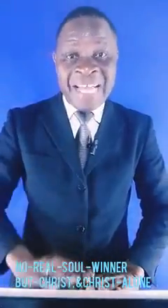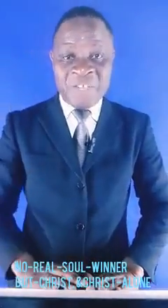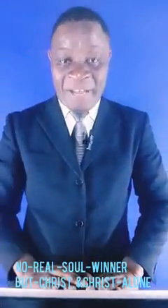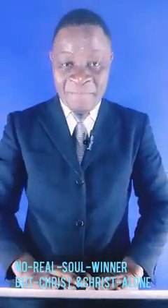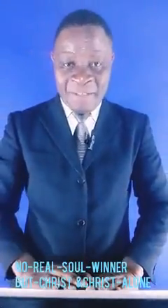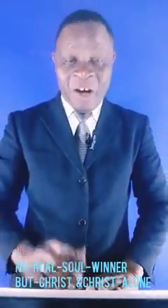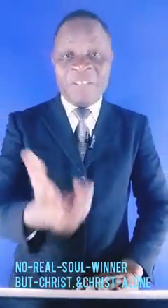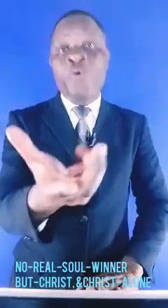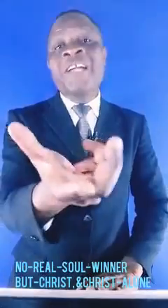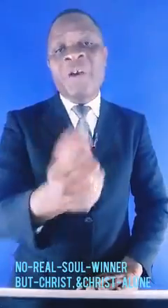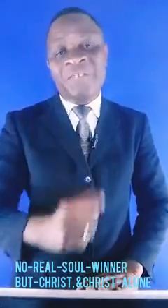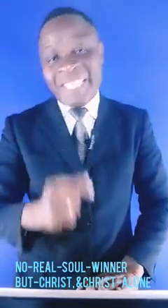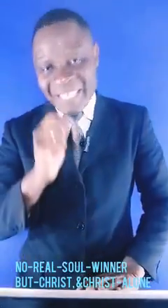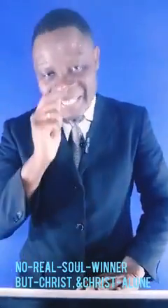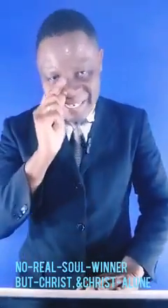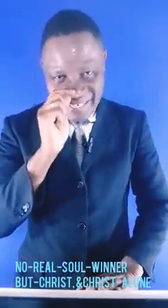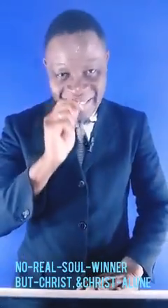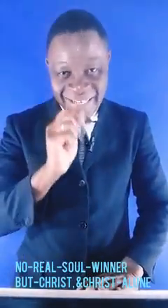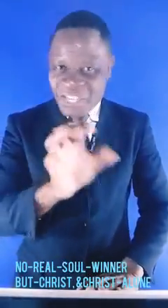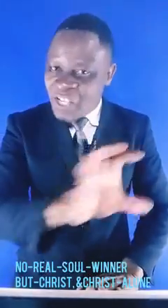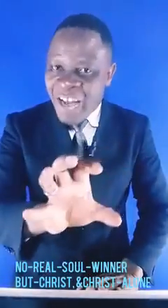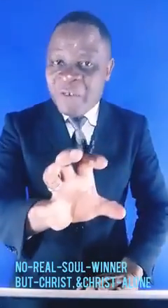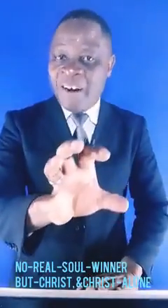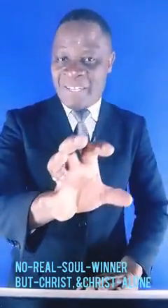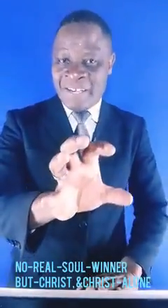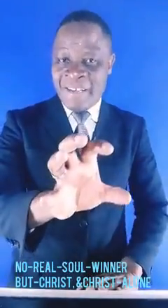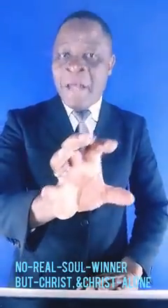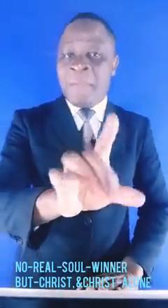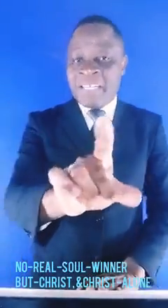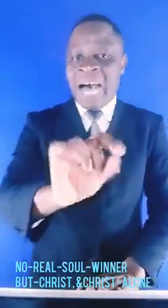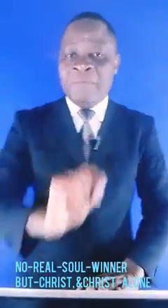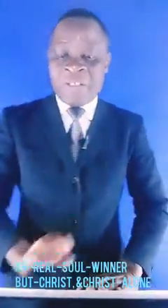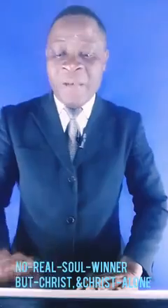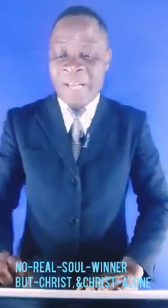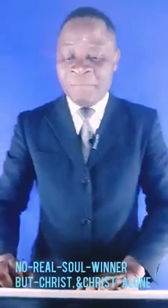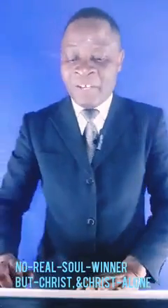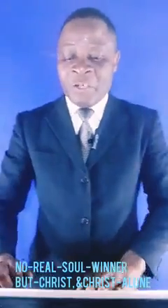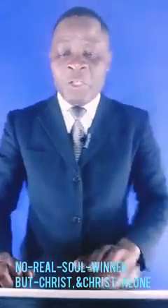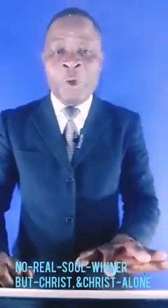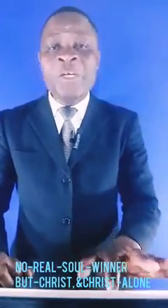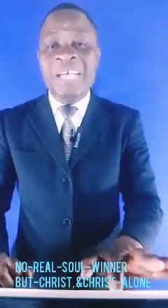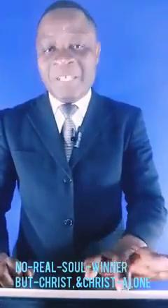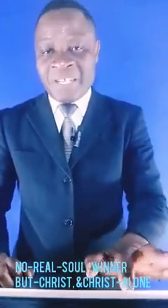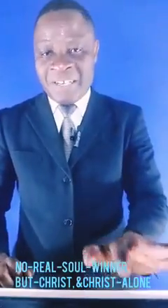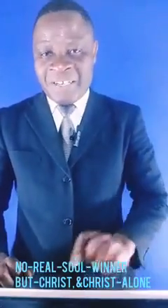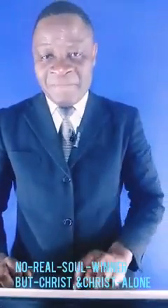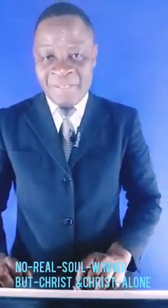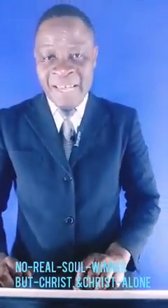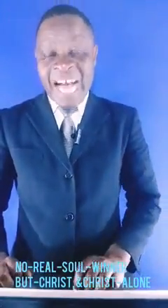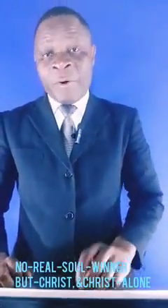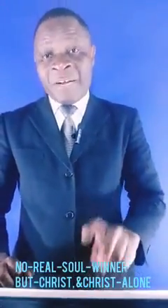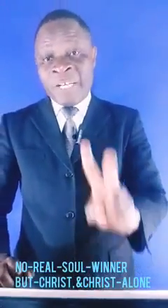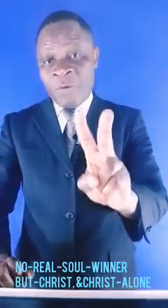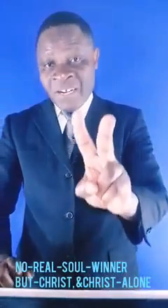reminds me of the words of Jesus. Stunning words. Please come with me to John chapter 6. And we're going to read two verses.